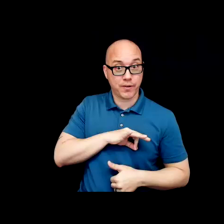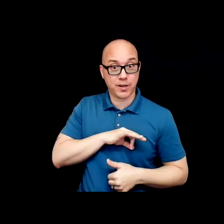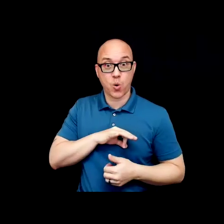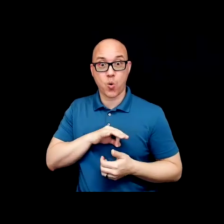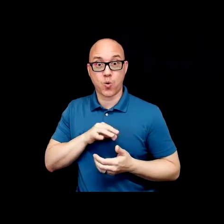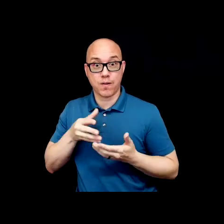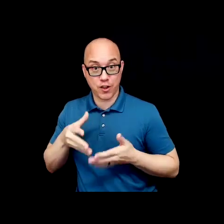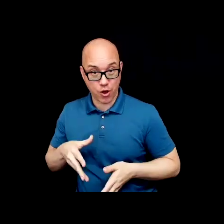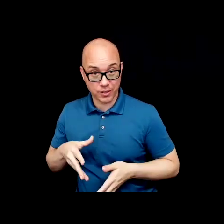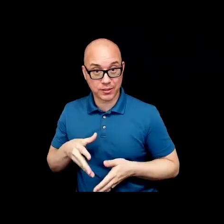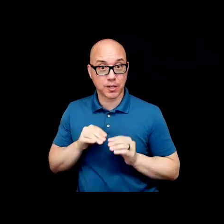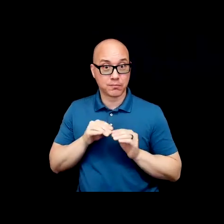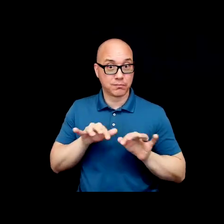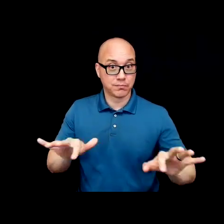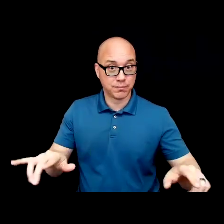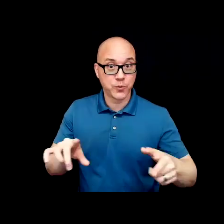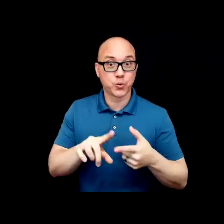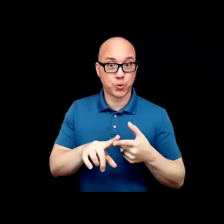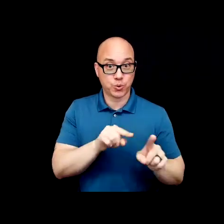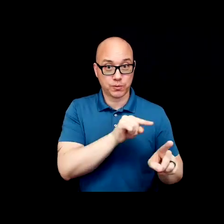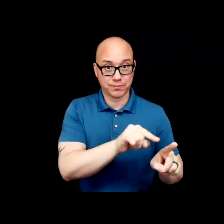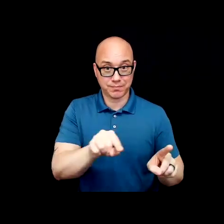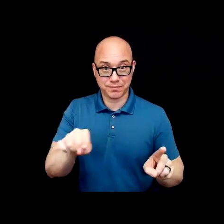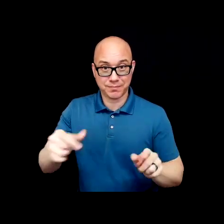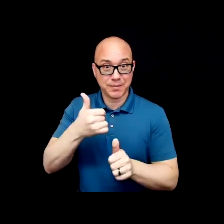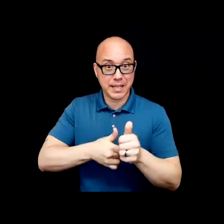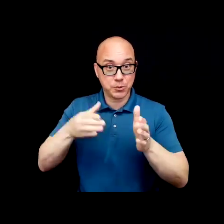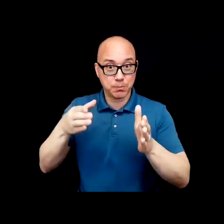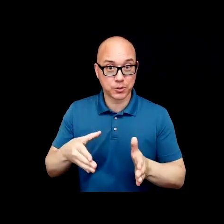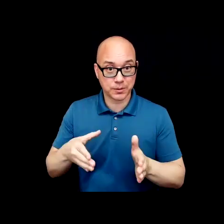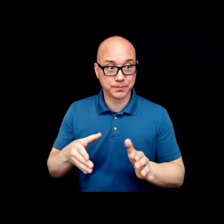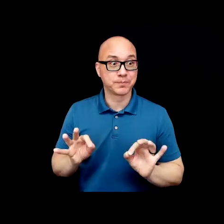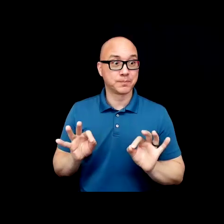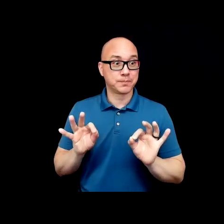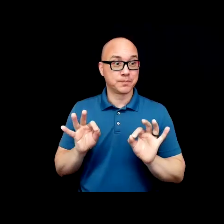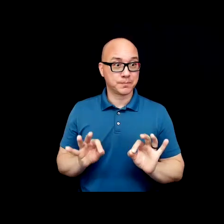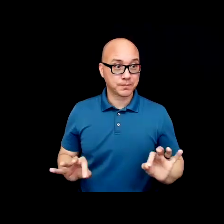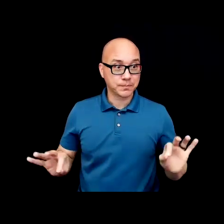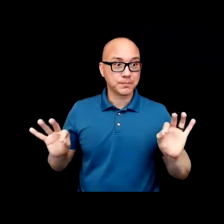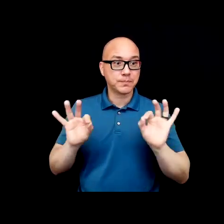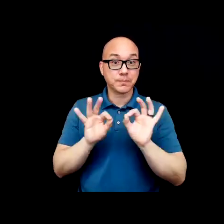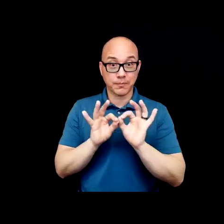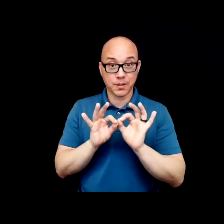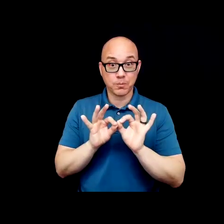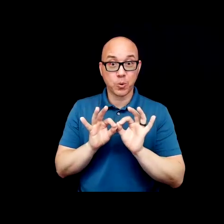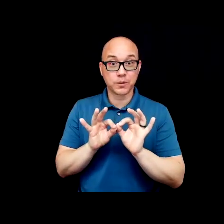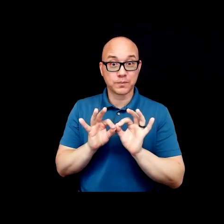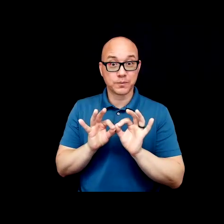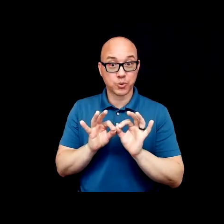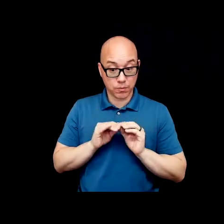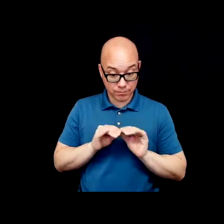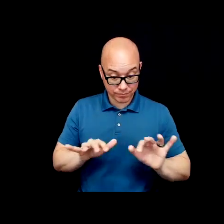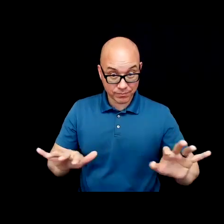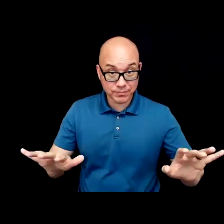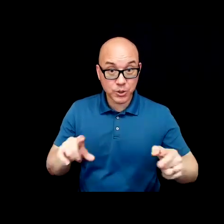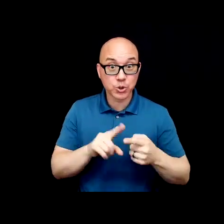make sure that business owners are given enough time to get that information from their business and also file their taxes. So it's quite simple